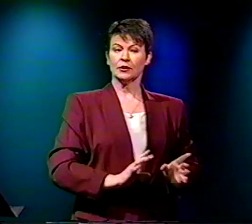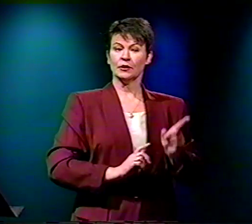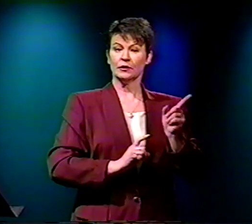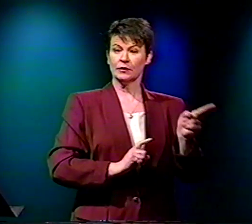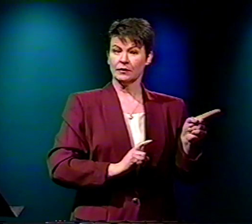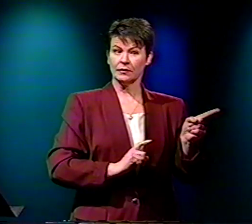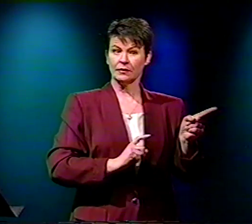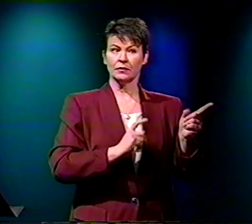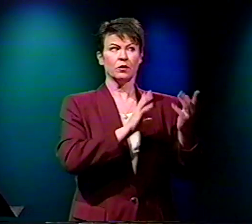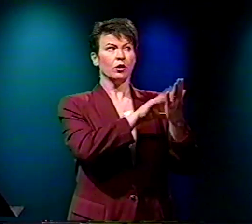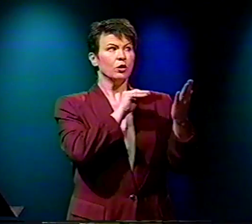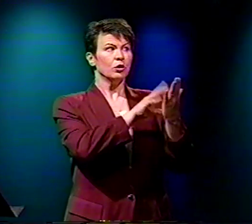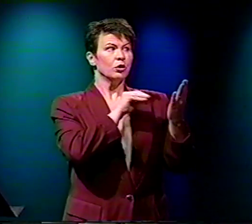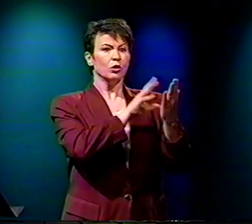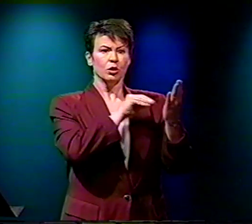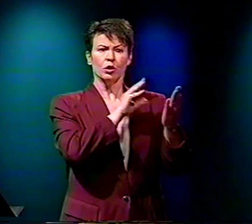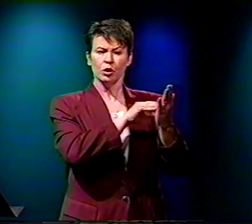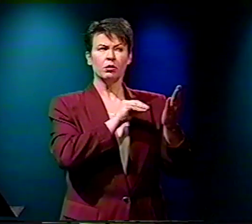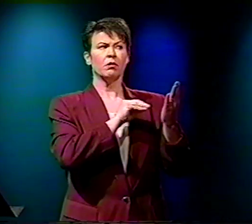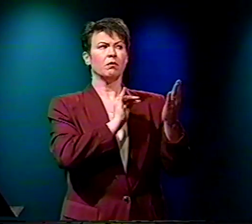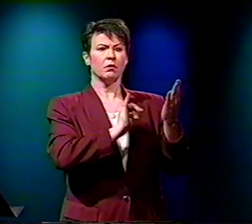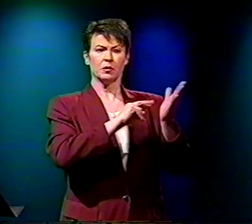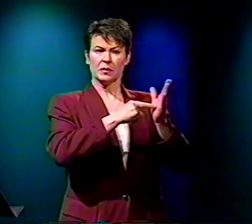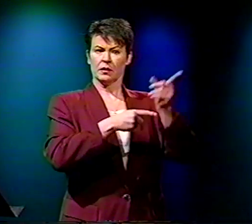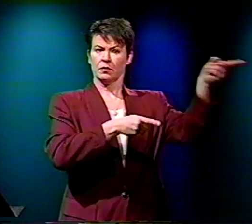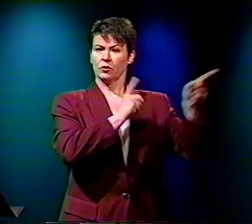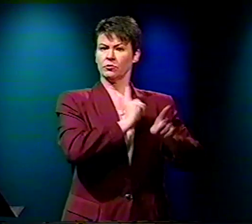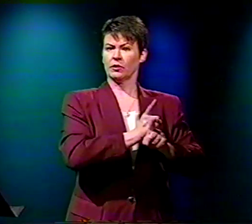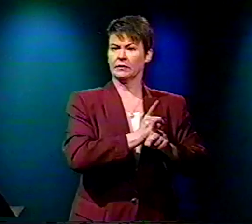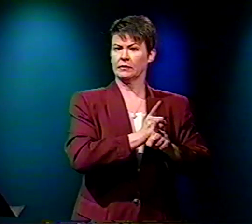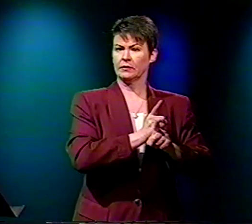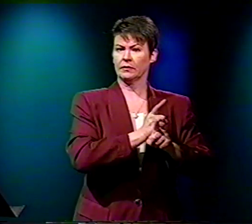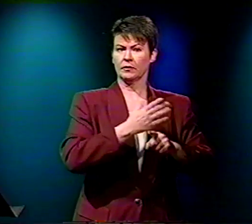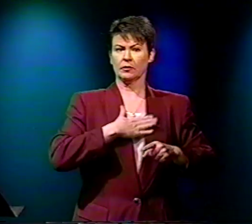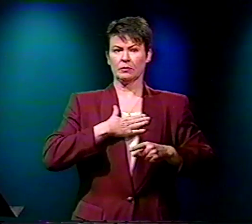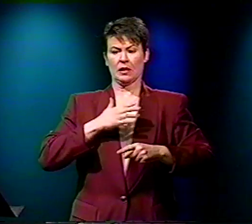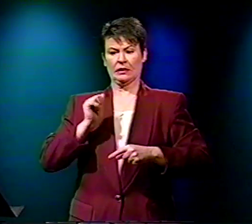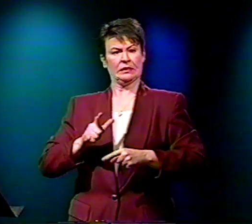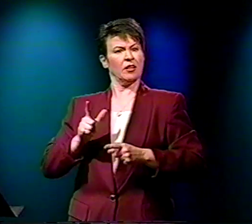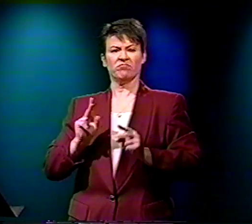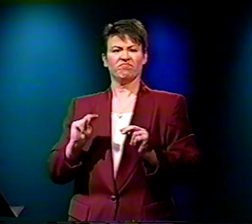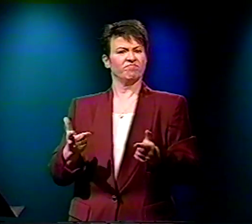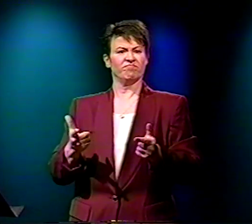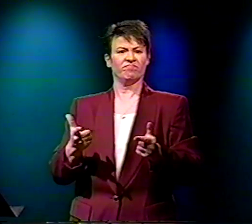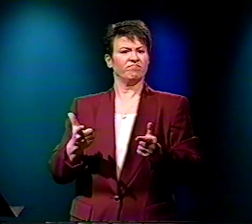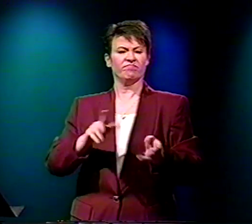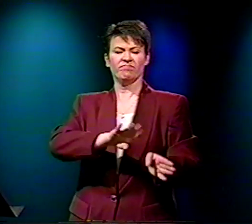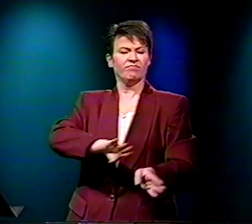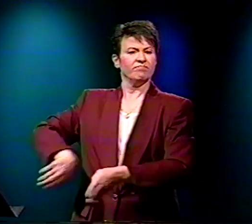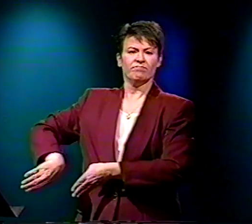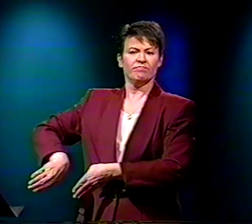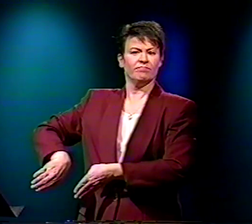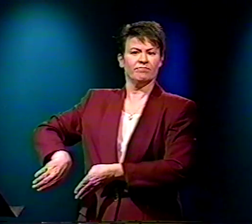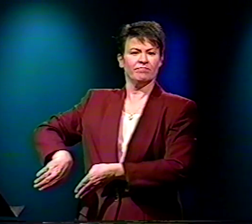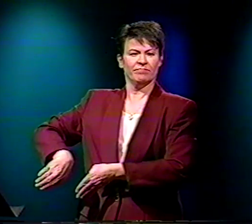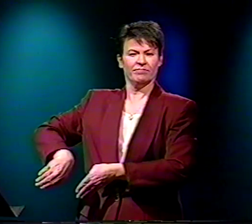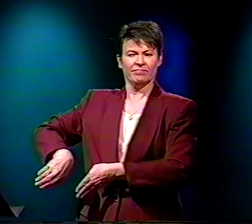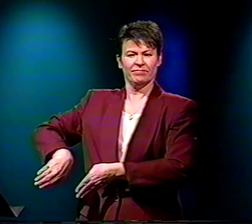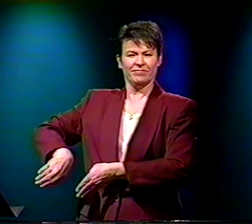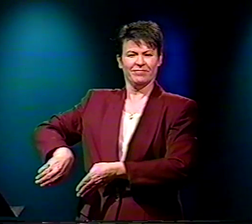interpreter and the teacher of the deaf. That's who their model is, and so that must mean that they are right, and so therefore their ASL usage is